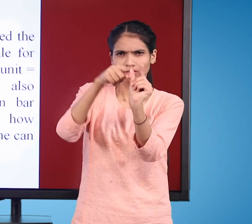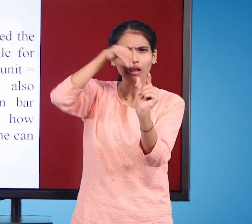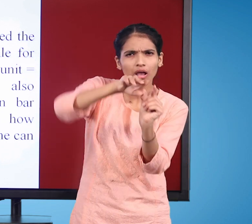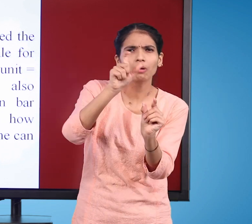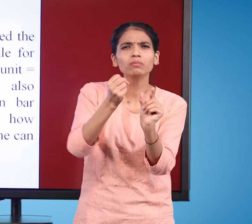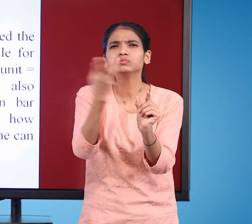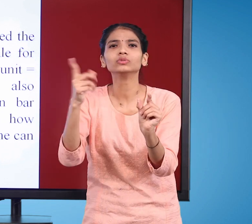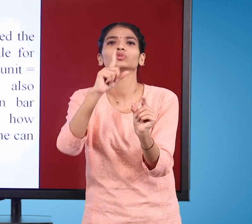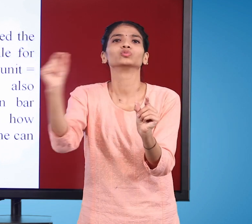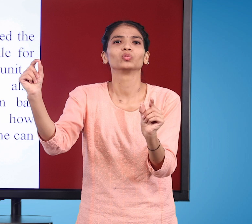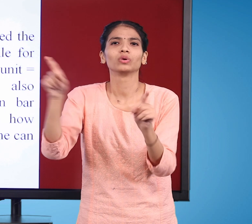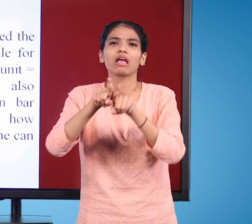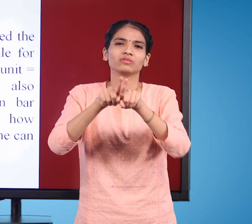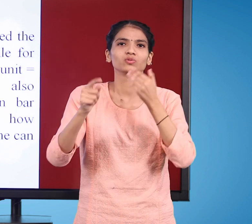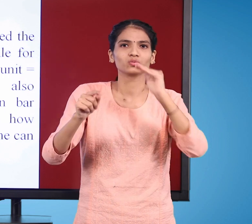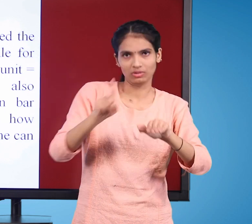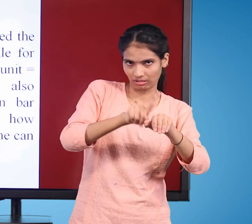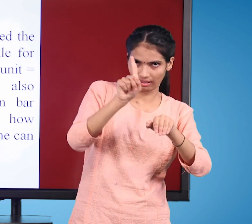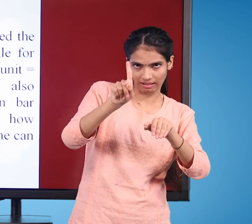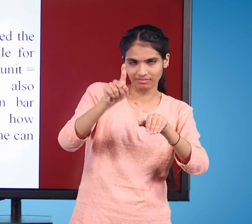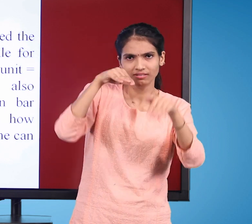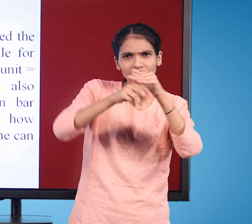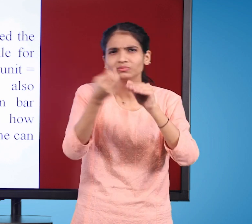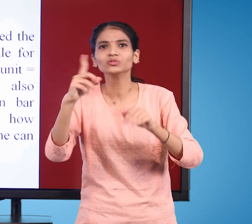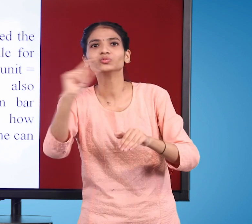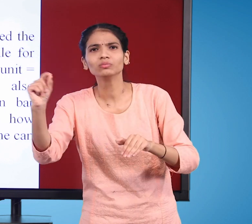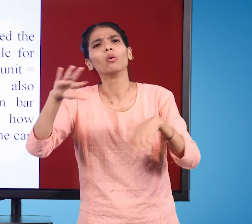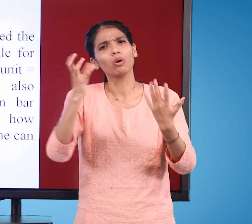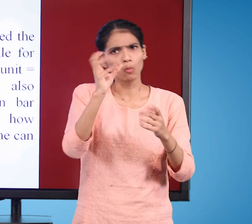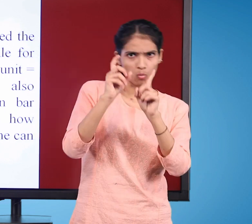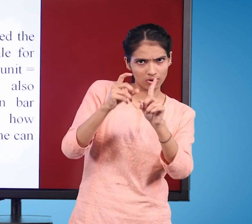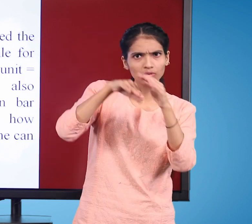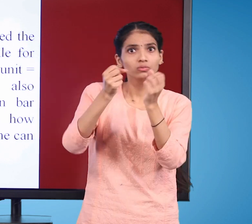graph. We have seen how interpretations from the same can be made.